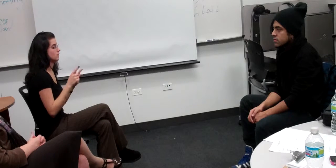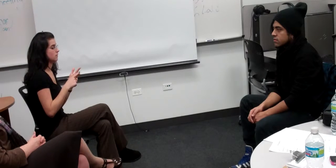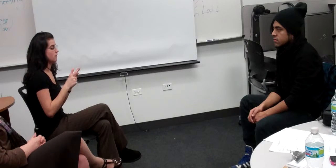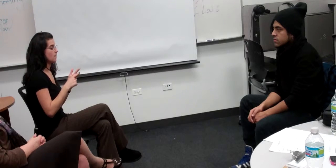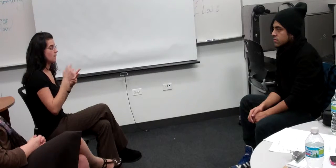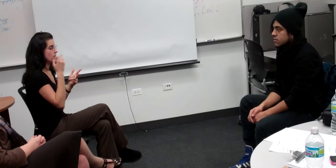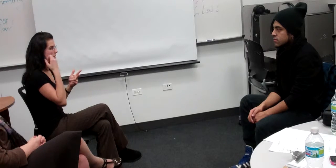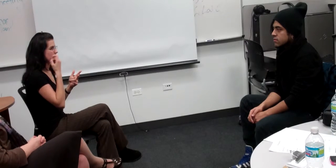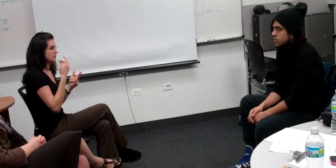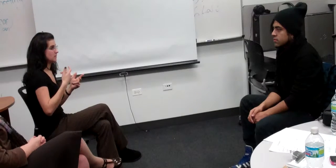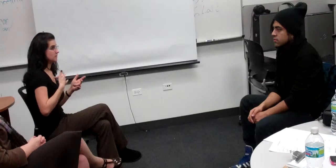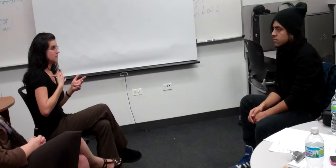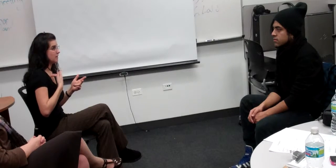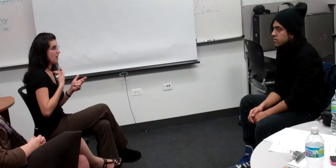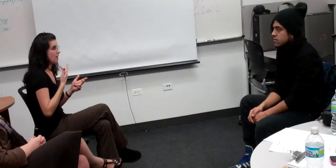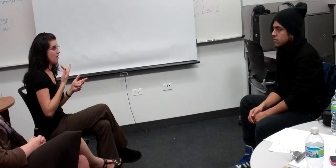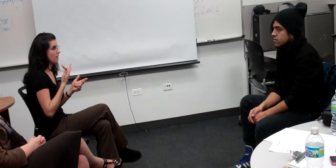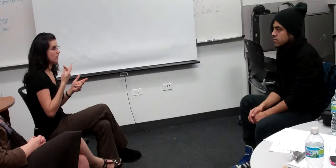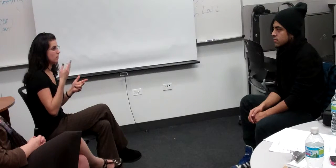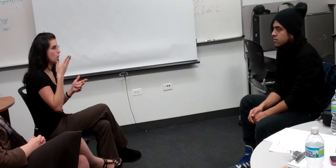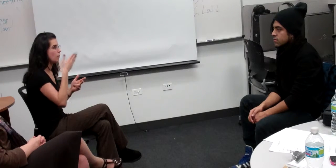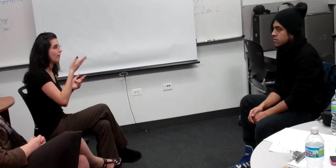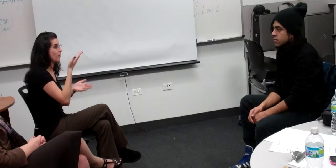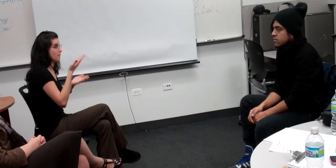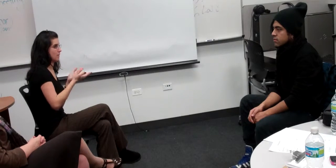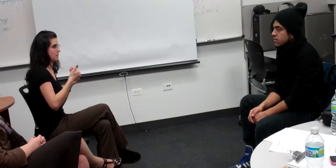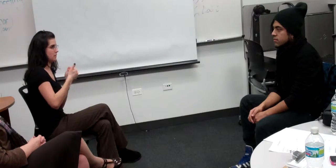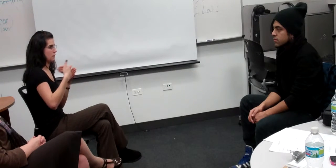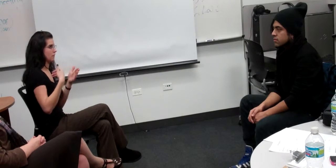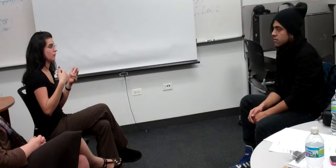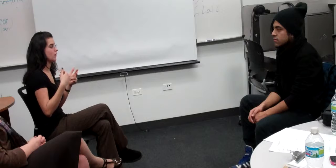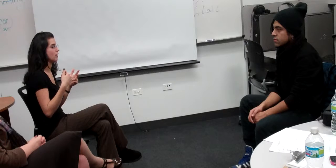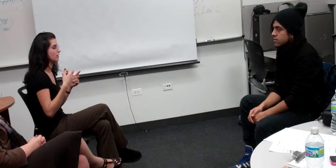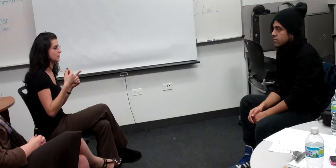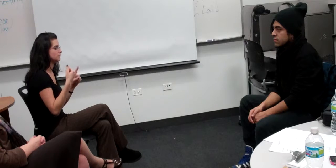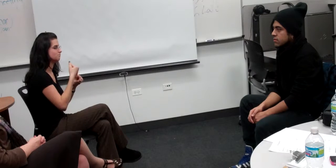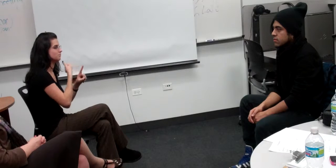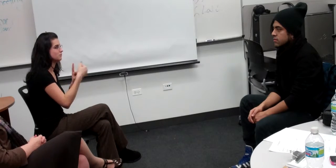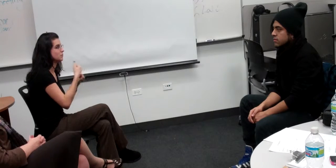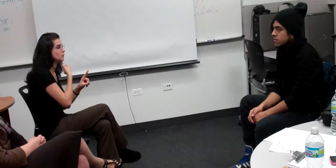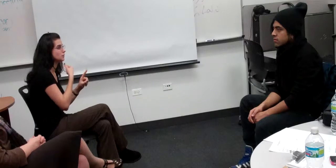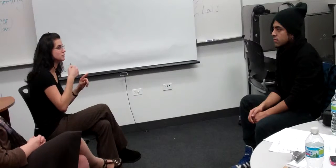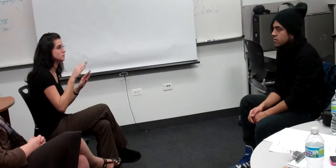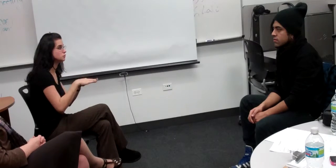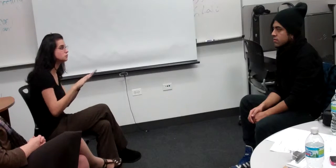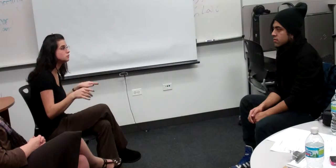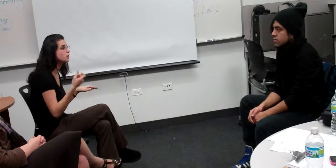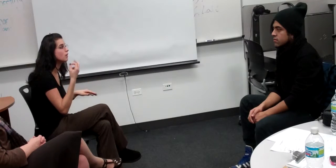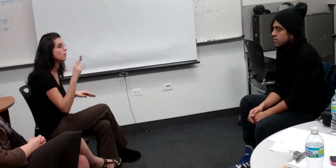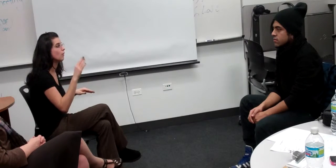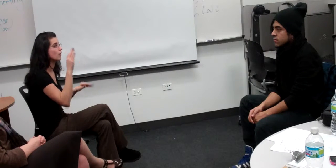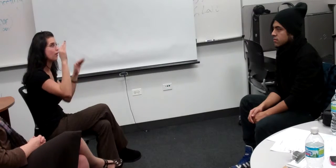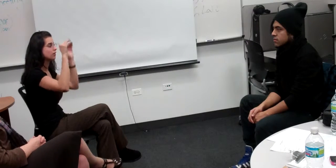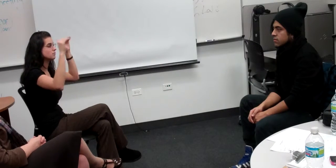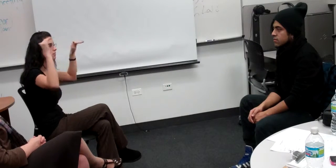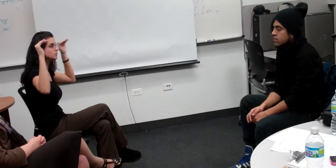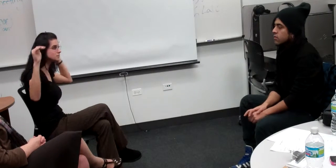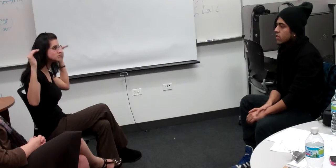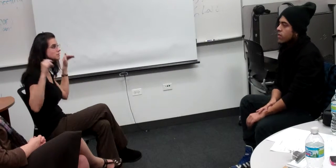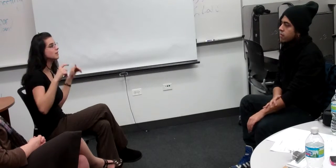disability, then I would have to report that as well. But again, we would talk about those things first. I would never share something